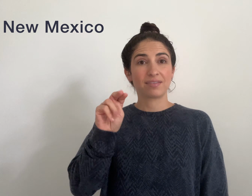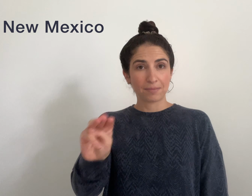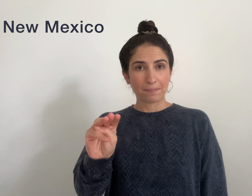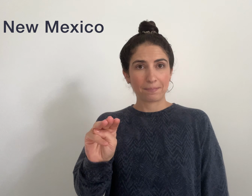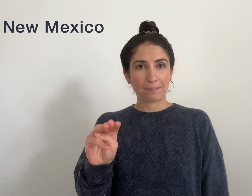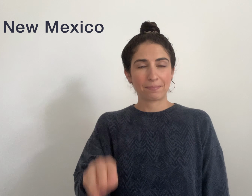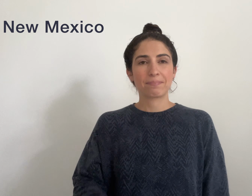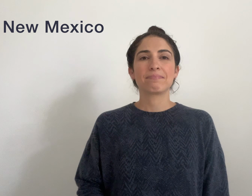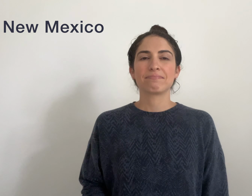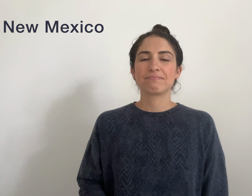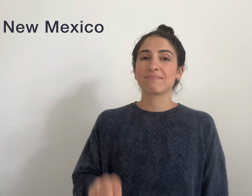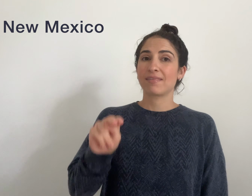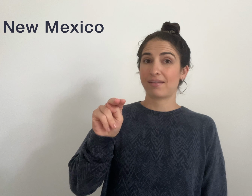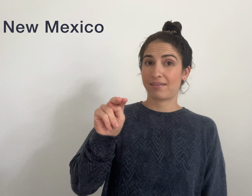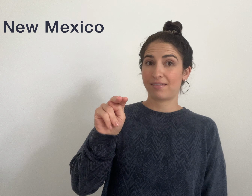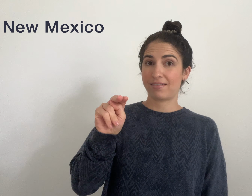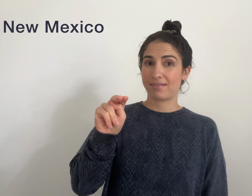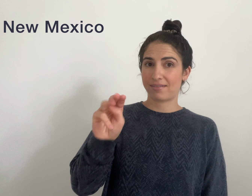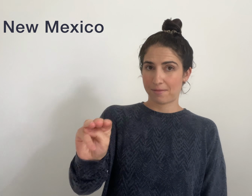New Mexico.